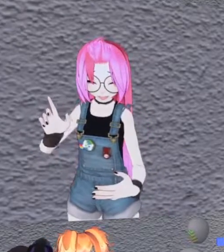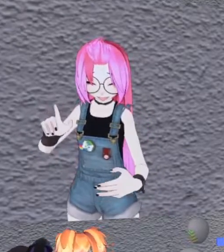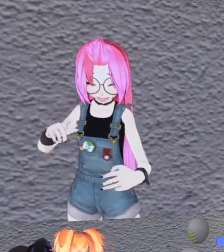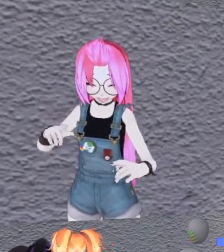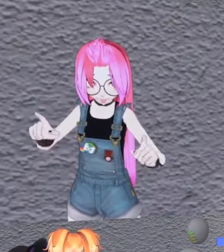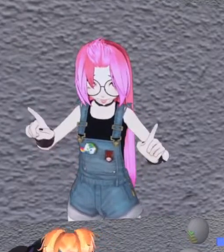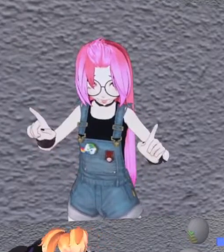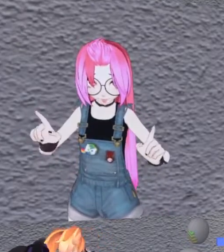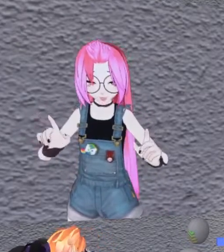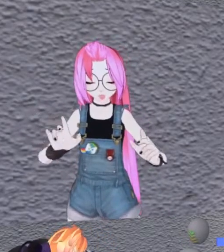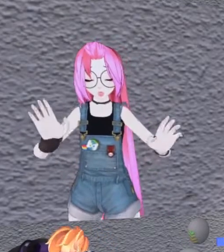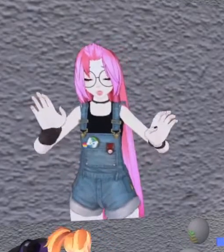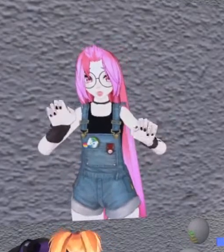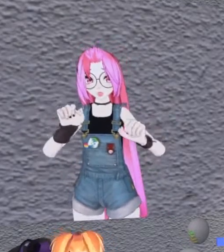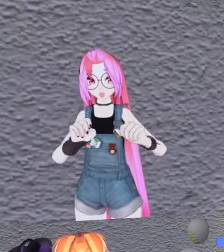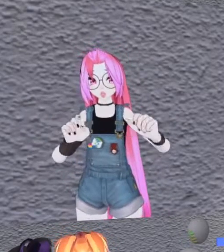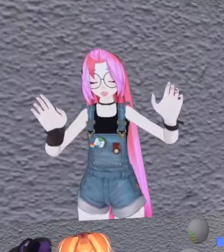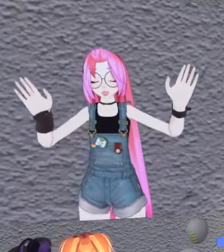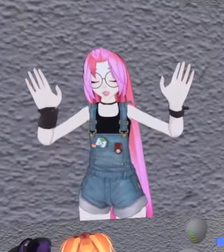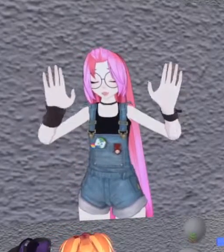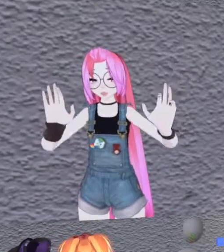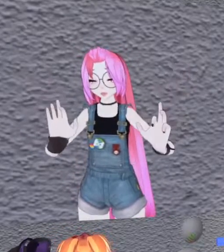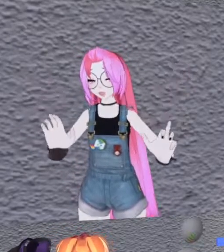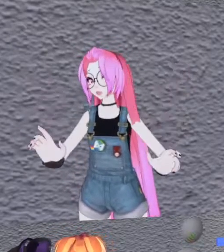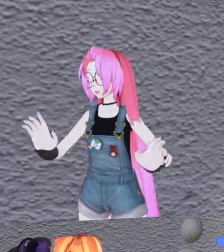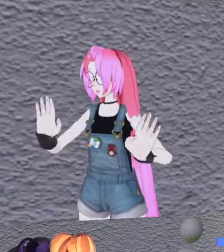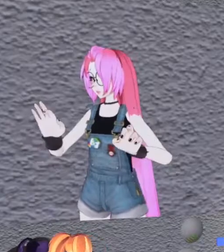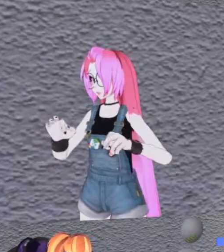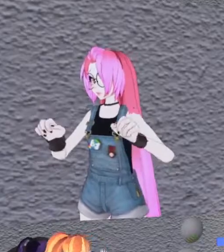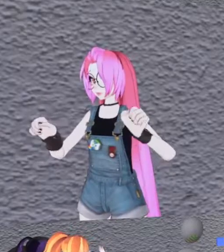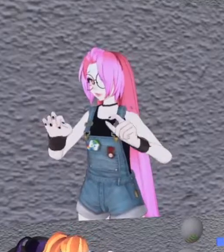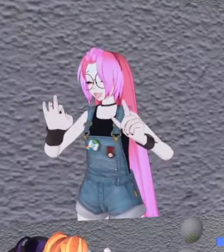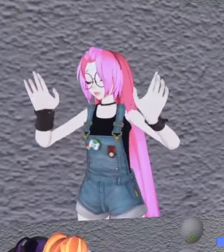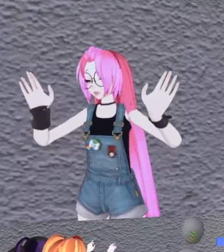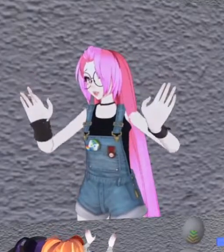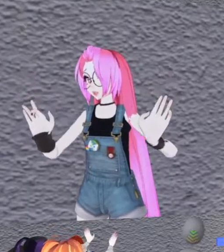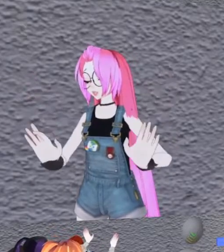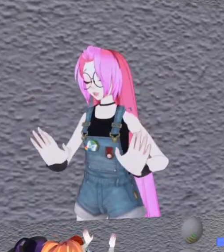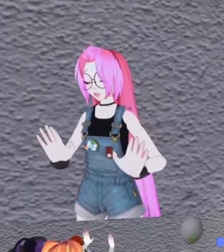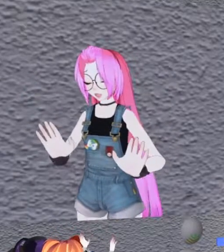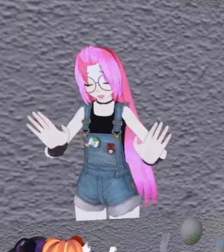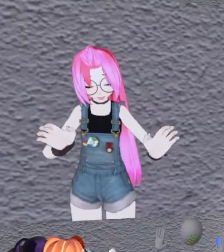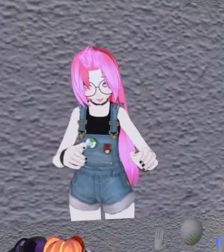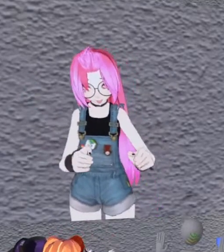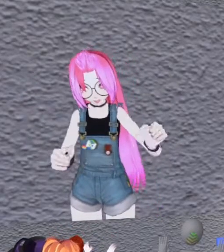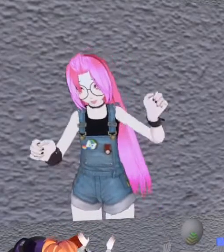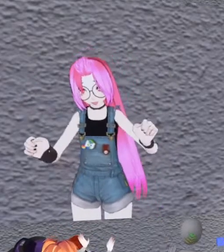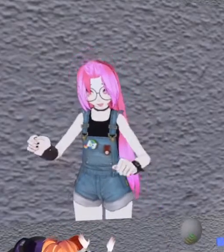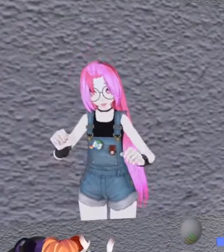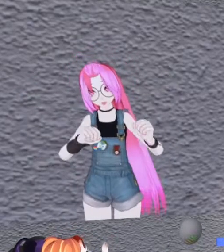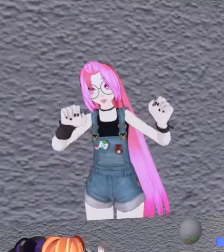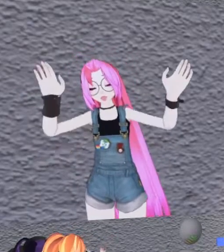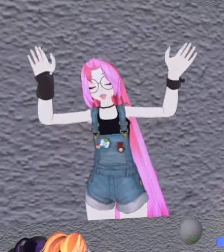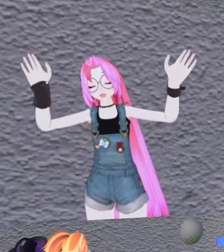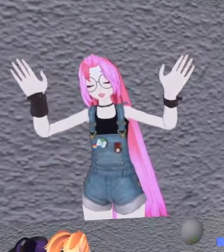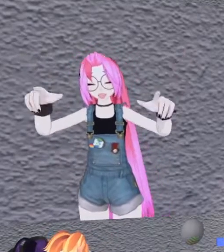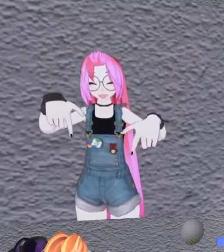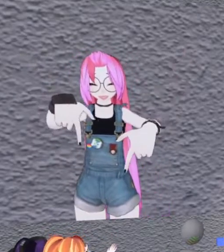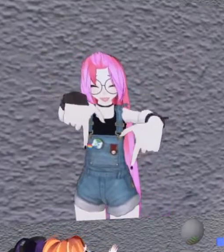Let's see. Oh, magic. Magic. It's like you got sparkles in your hand. You're like, ah!